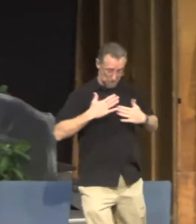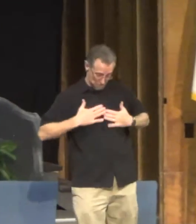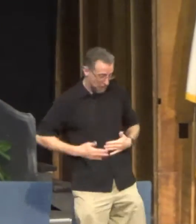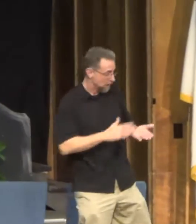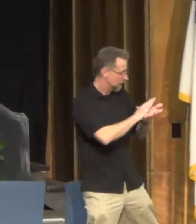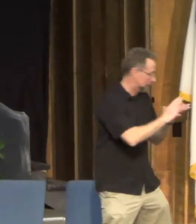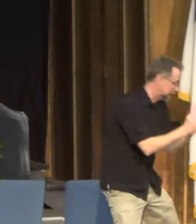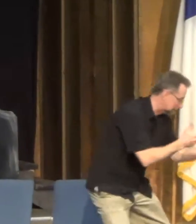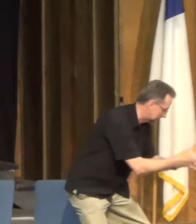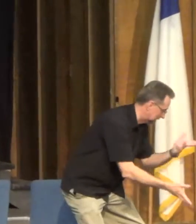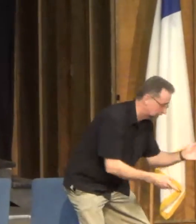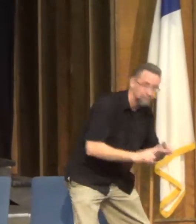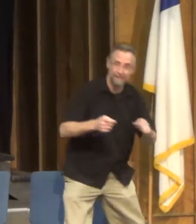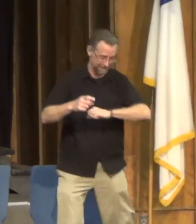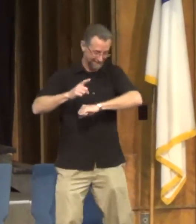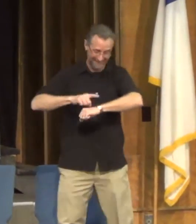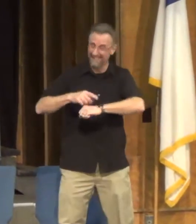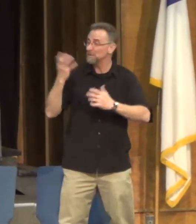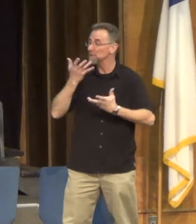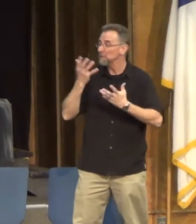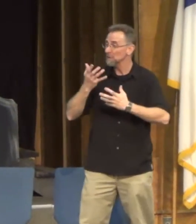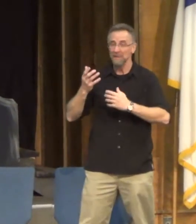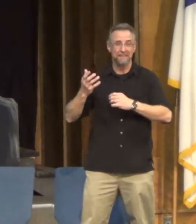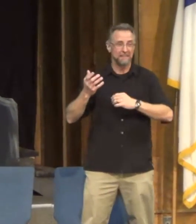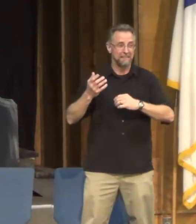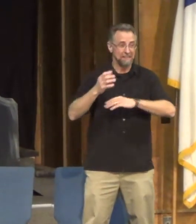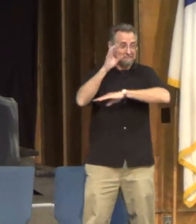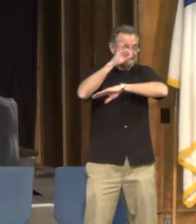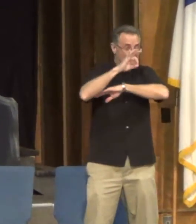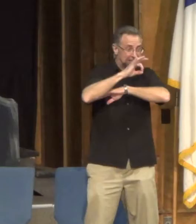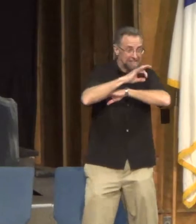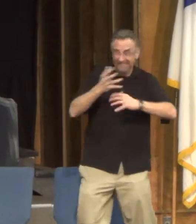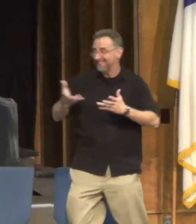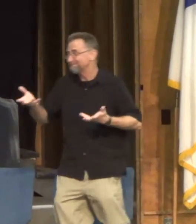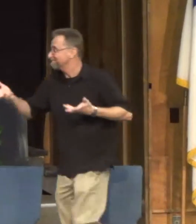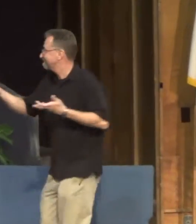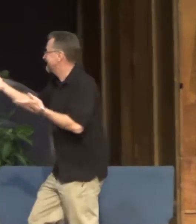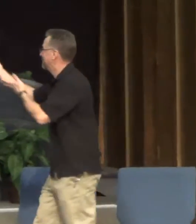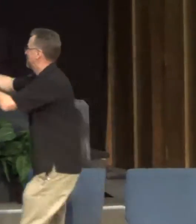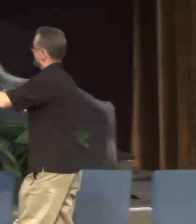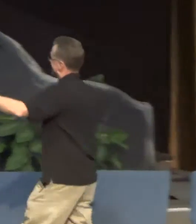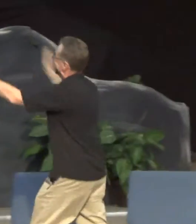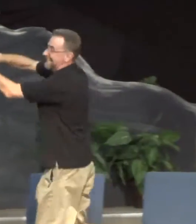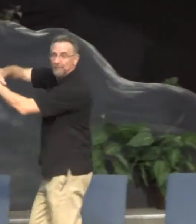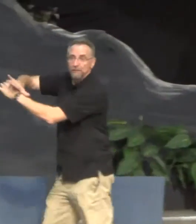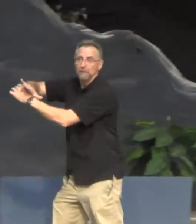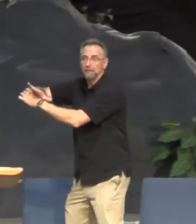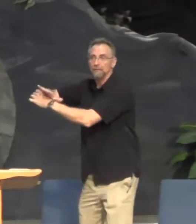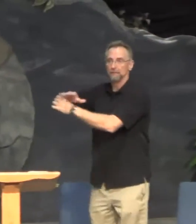So late because the sun sun was going down. They went and they placed him in the